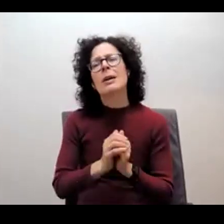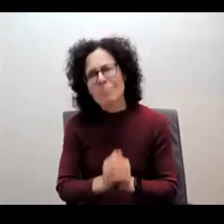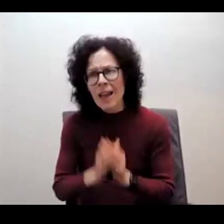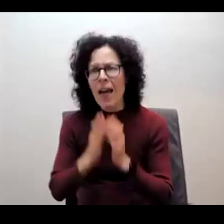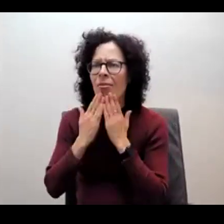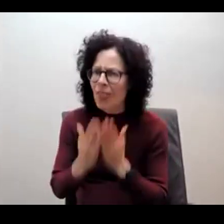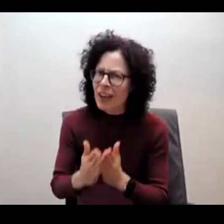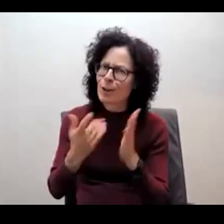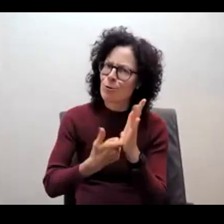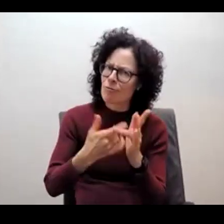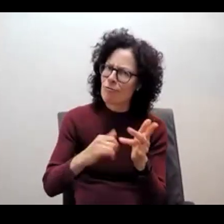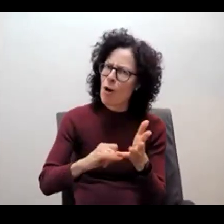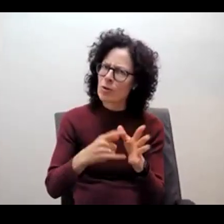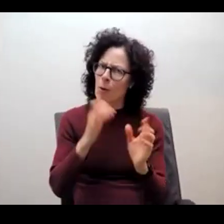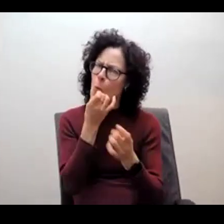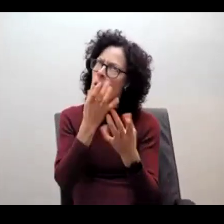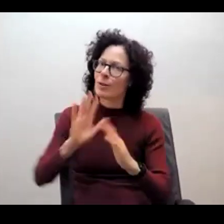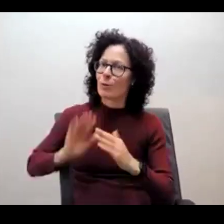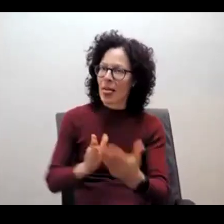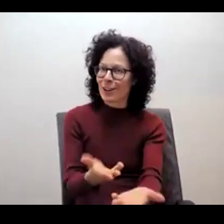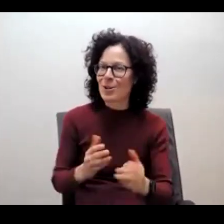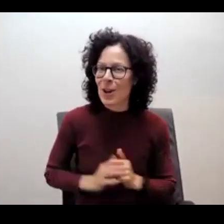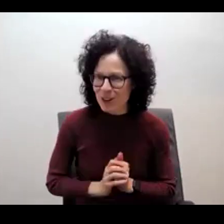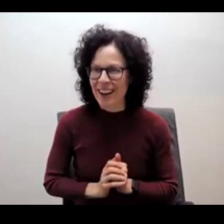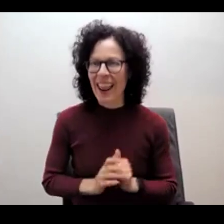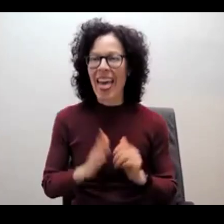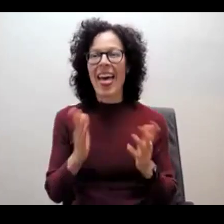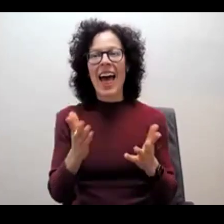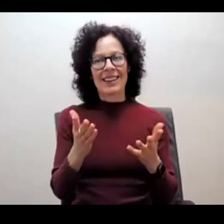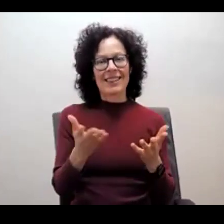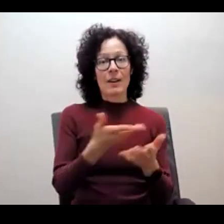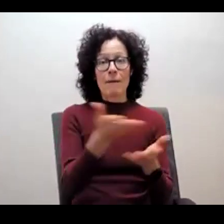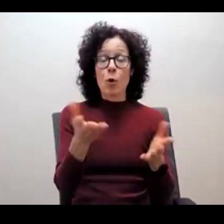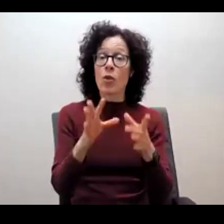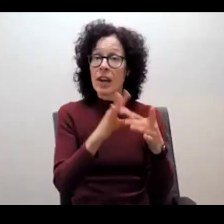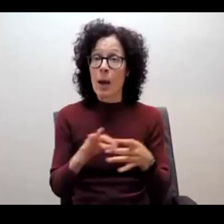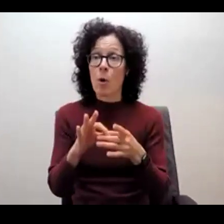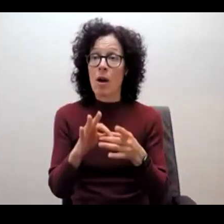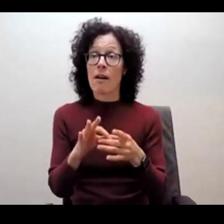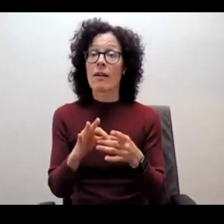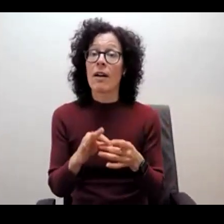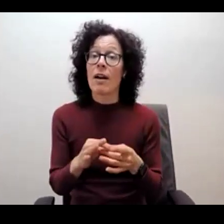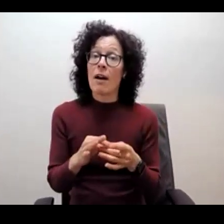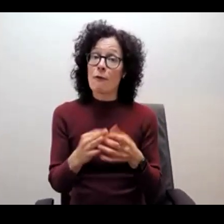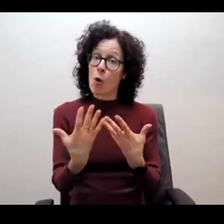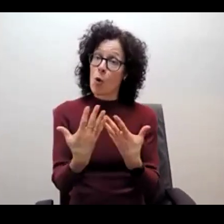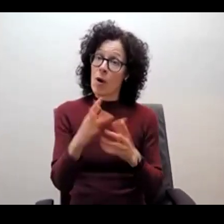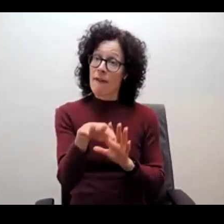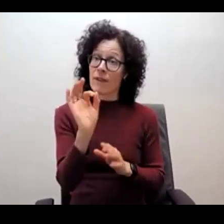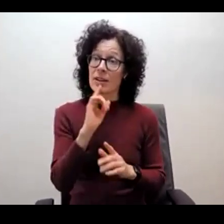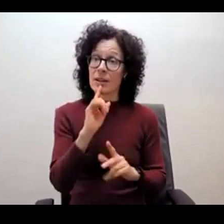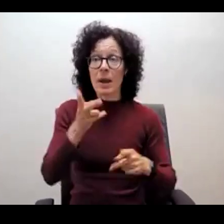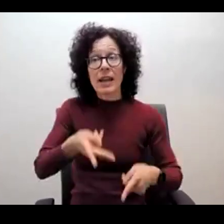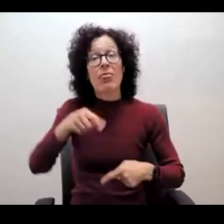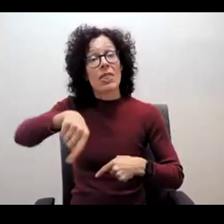Rosa, for this wonderful introduction, and to the network for having me again for this Festival